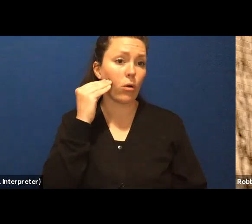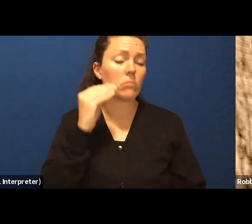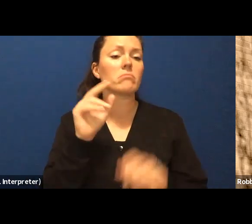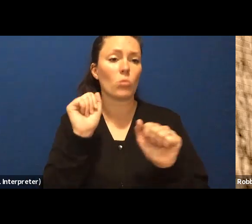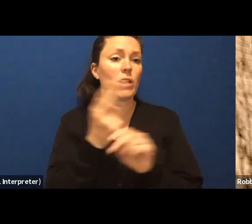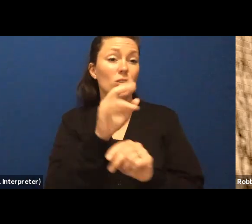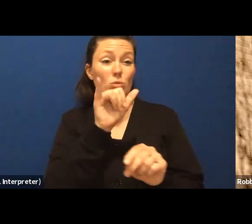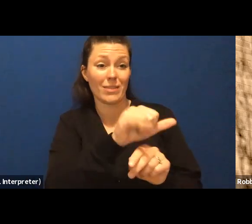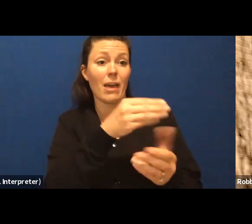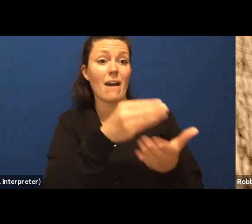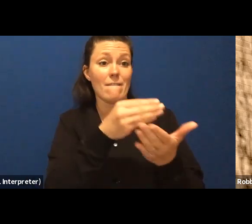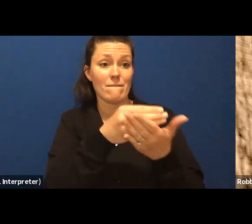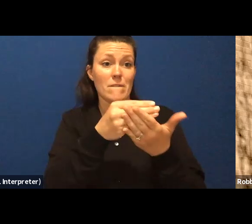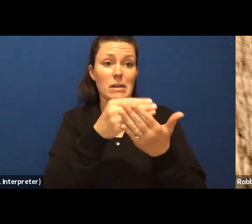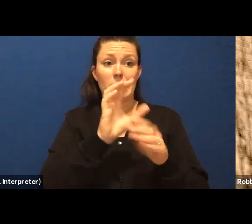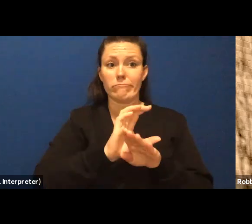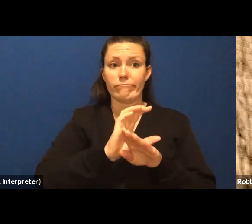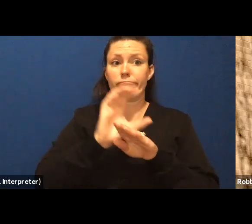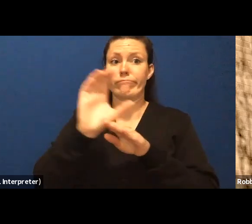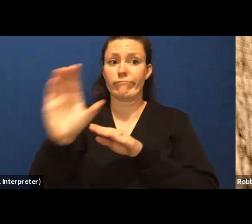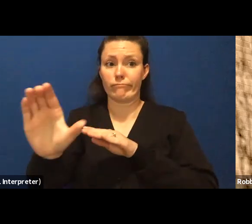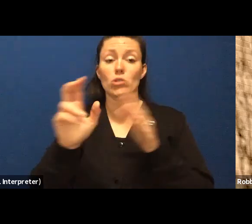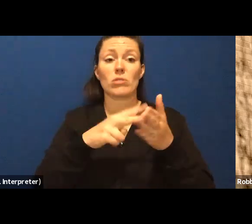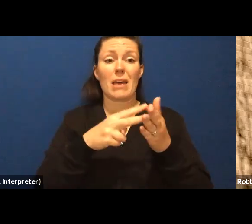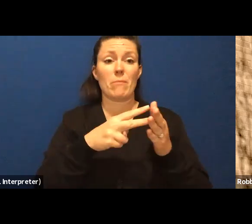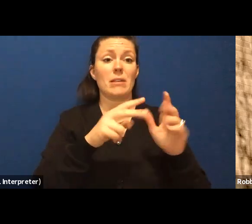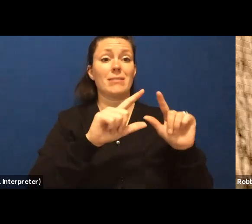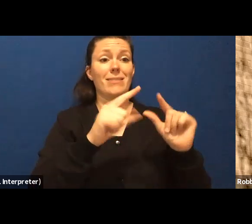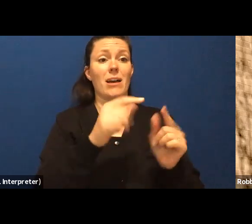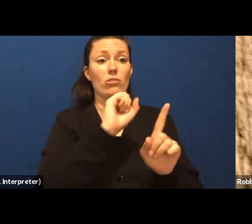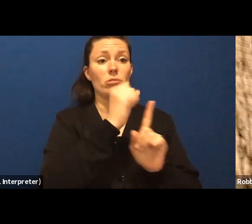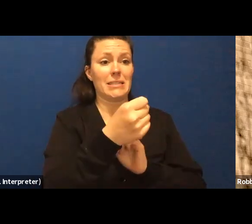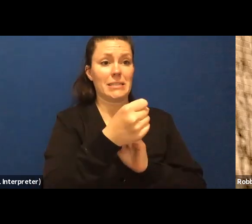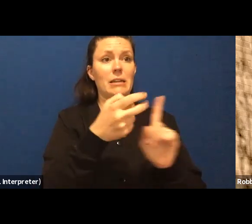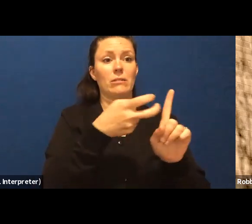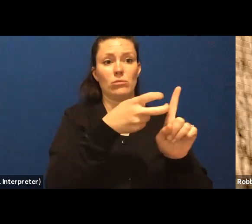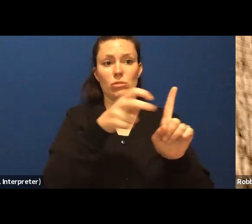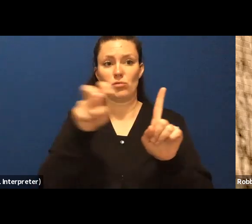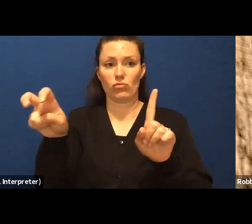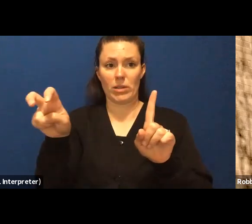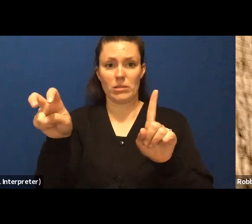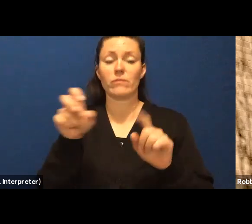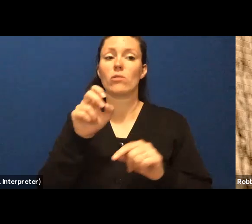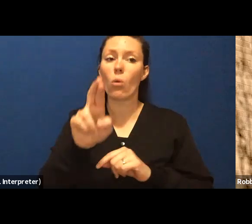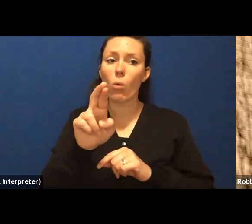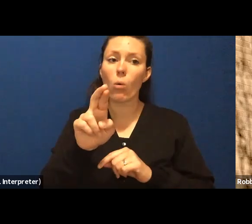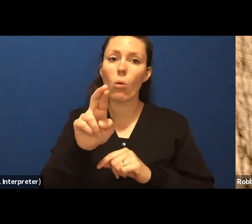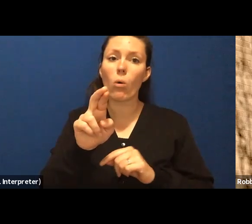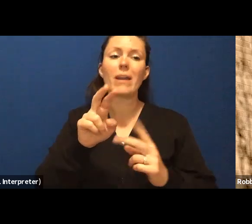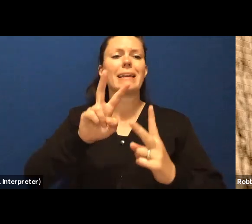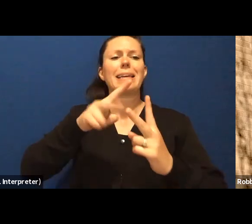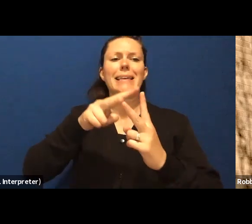get the person out of that congregate setting, or to get the unhoused person, both have